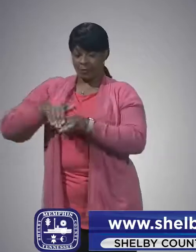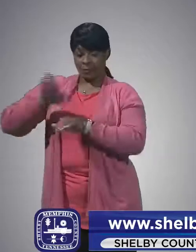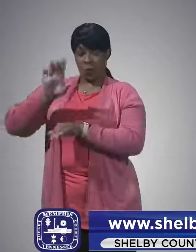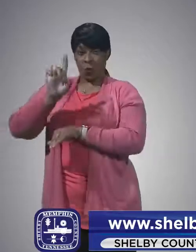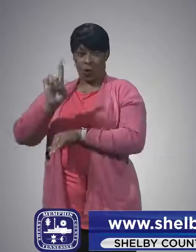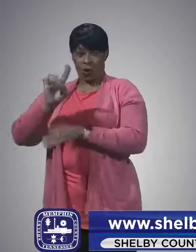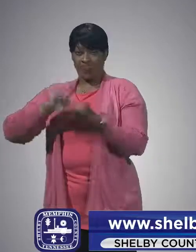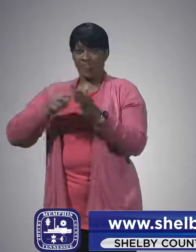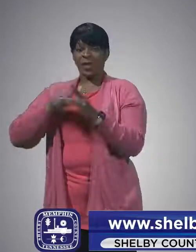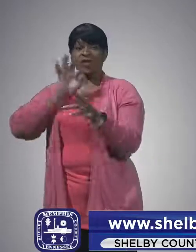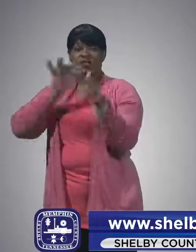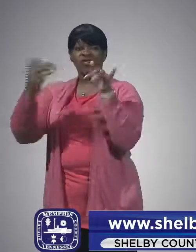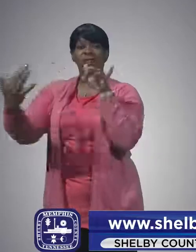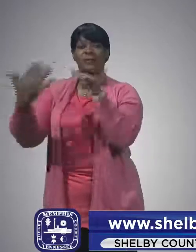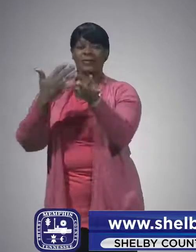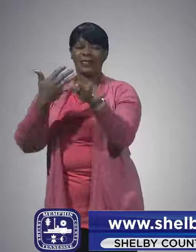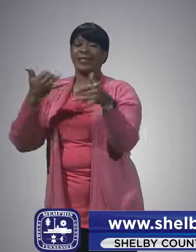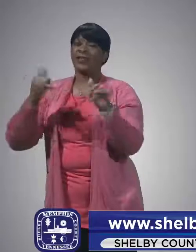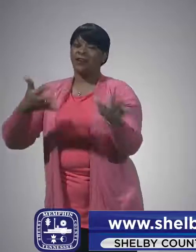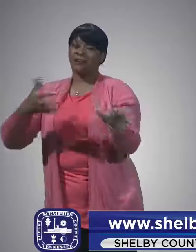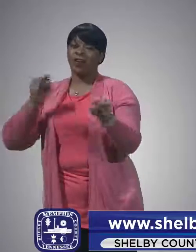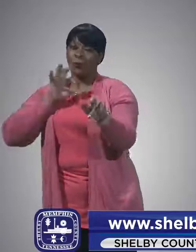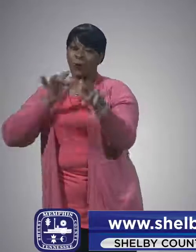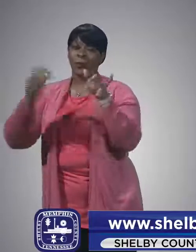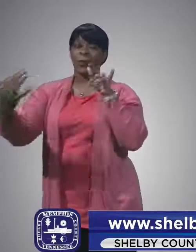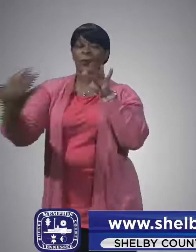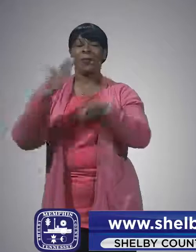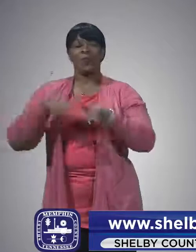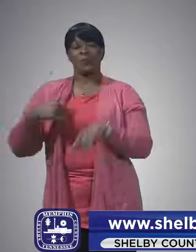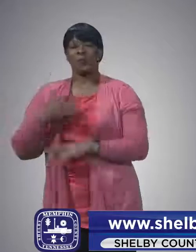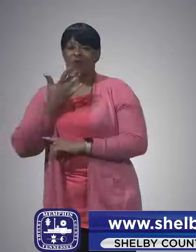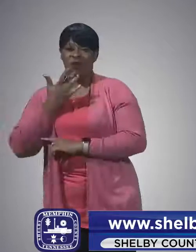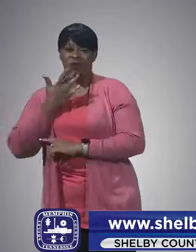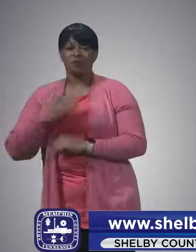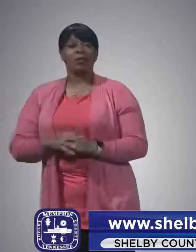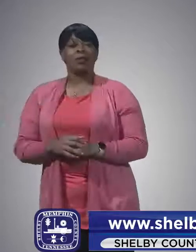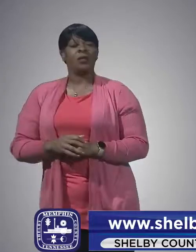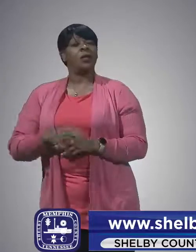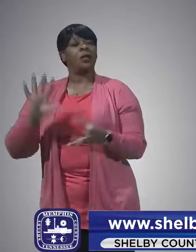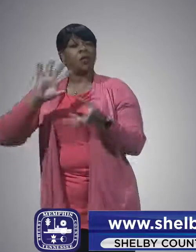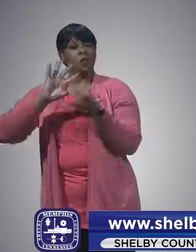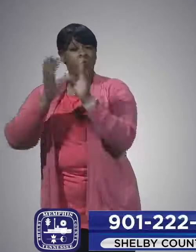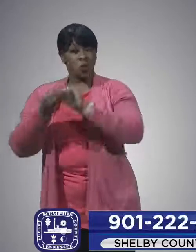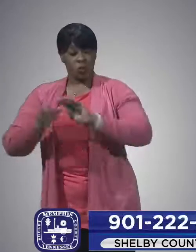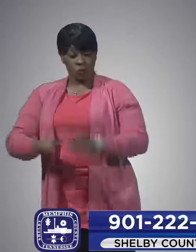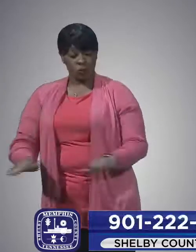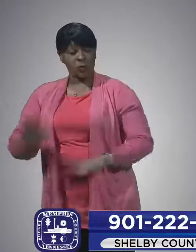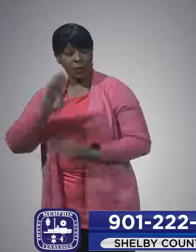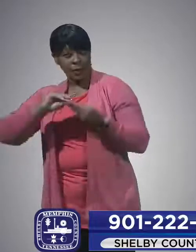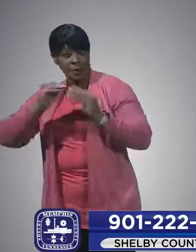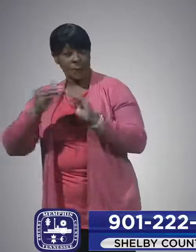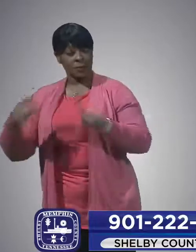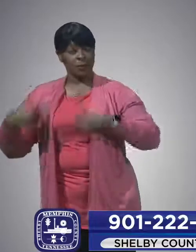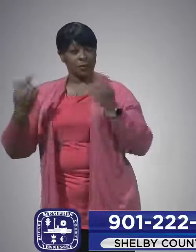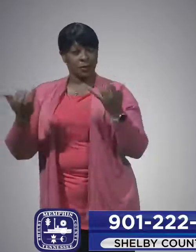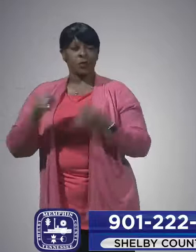1, meaning that transmission is still faster than we would like. Total pediatric cases as of today,